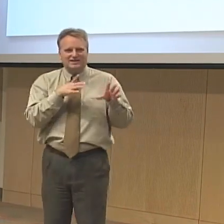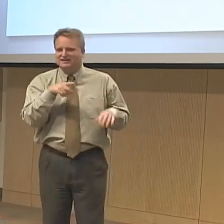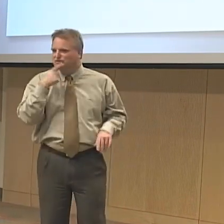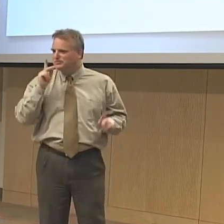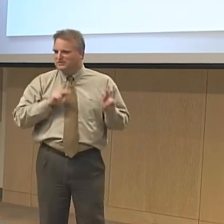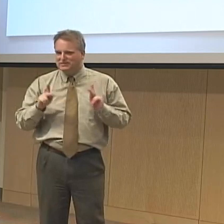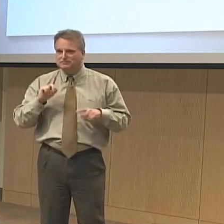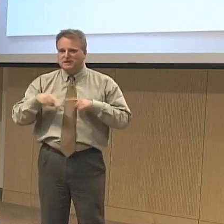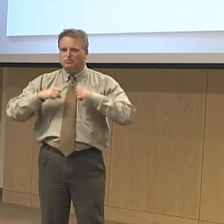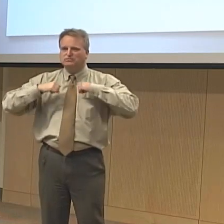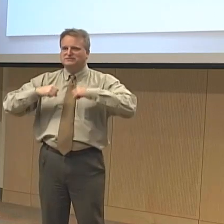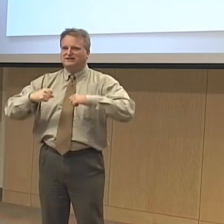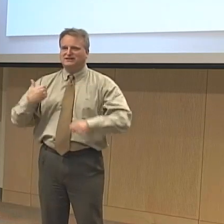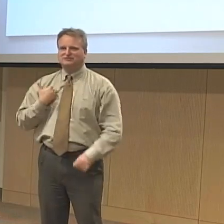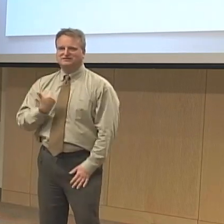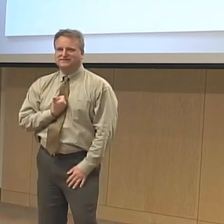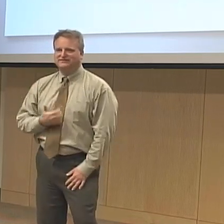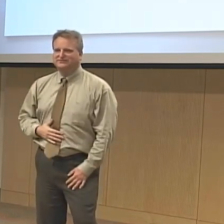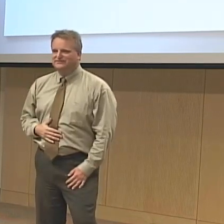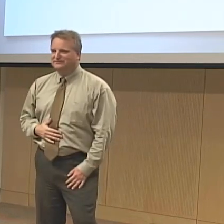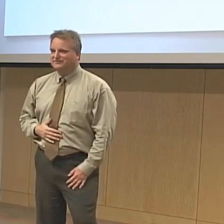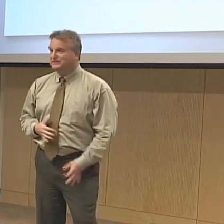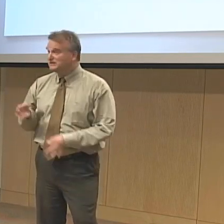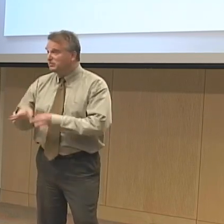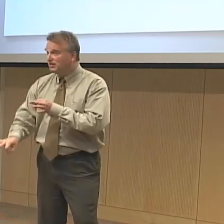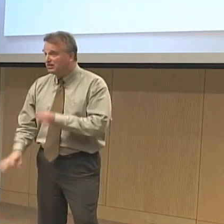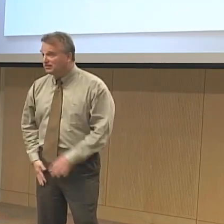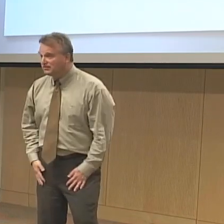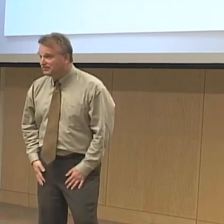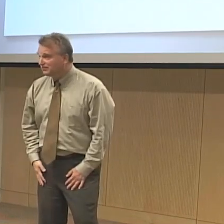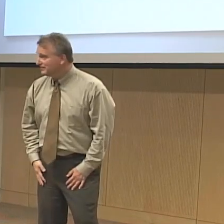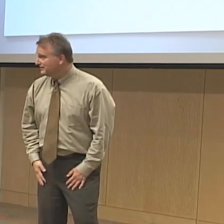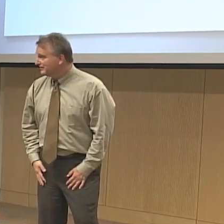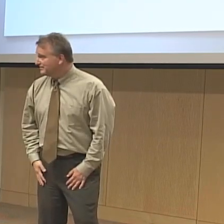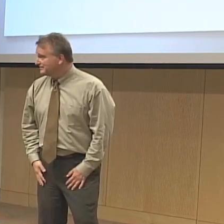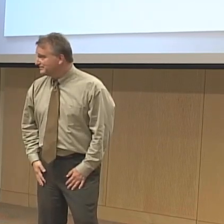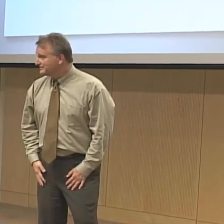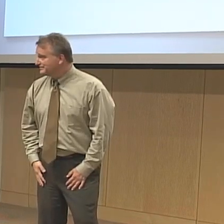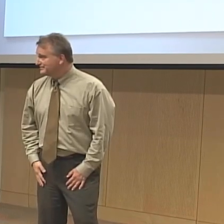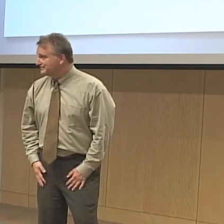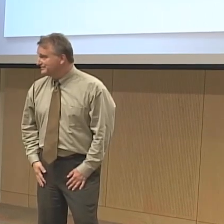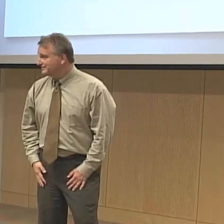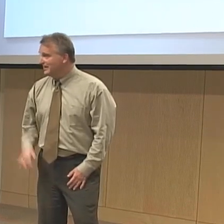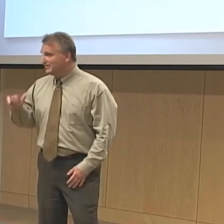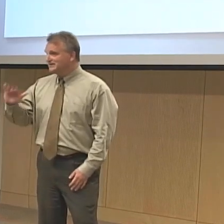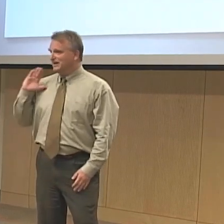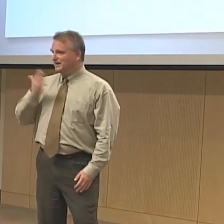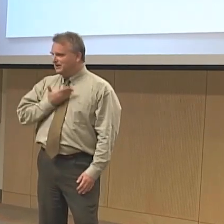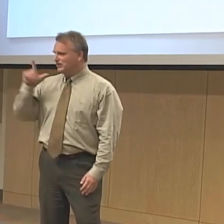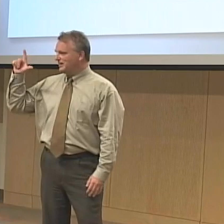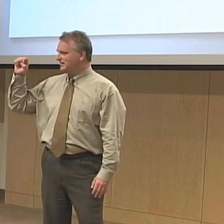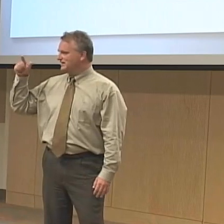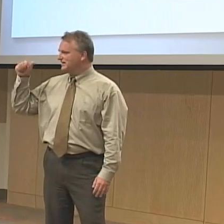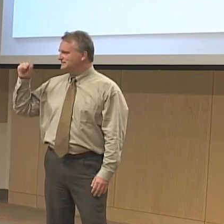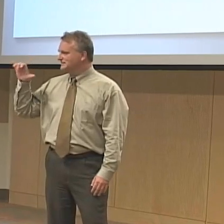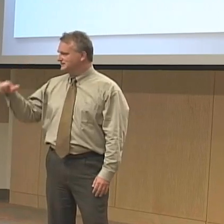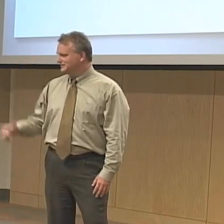It's not about hating hearing people. It's about protecting our culture, our community. It's that simple. That is our